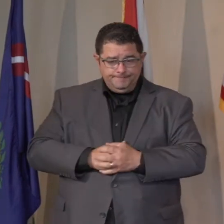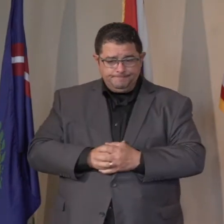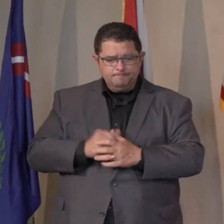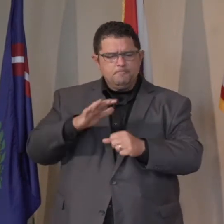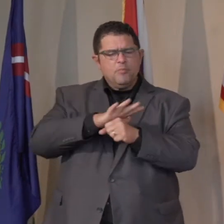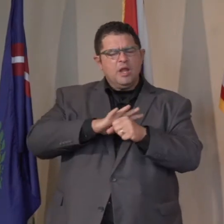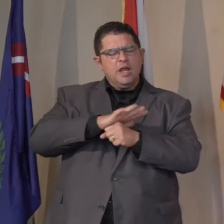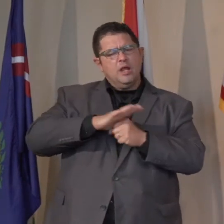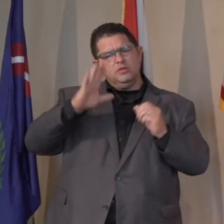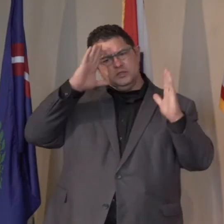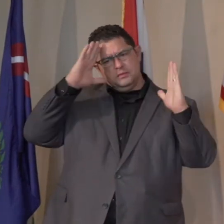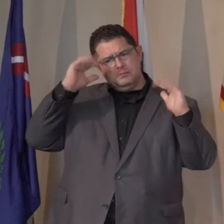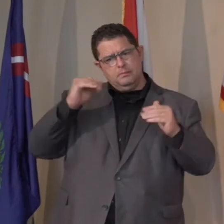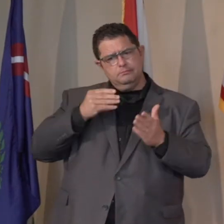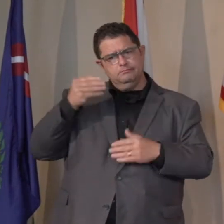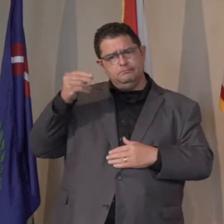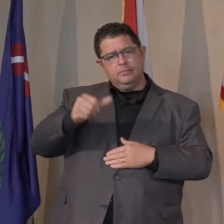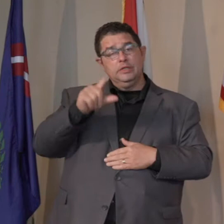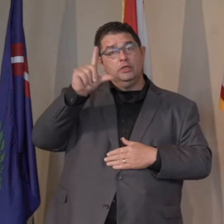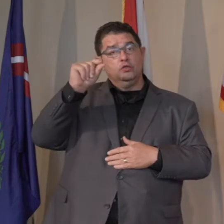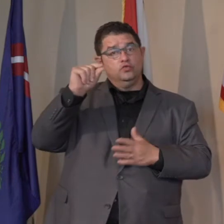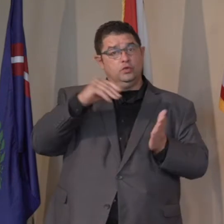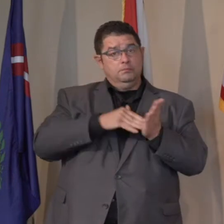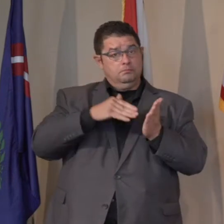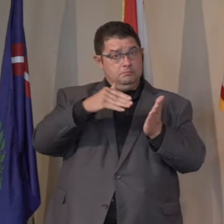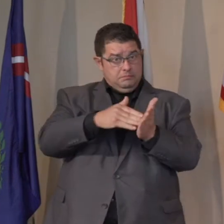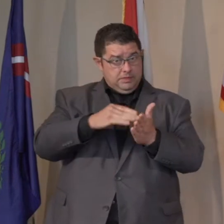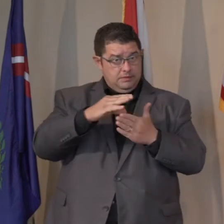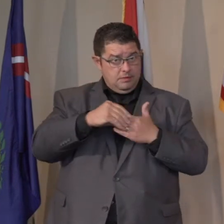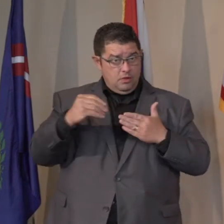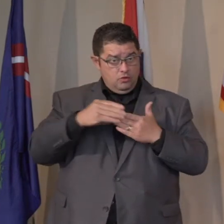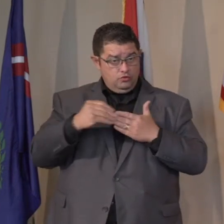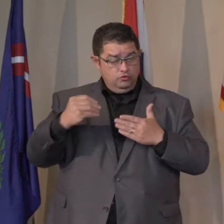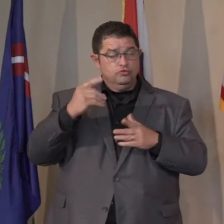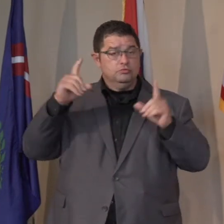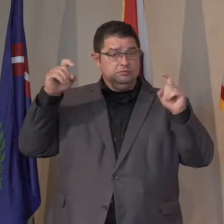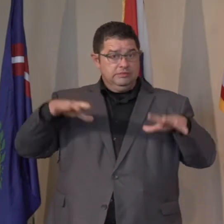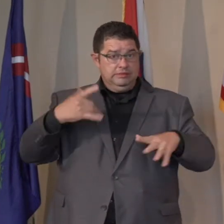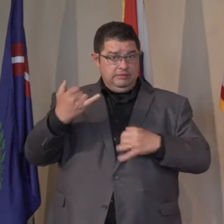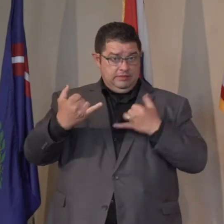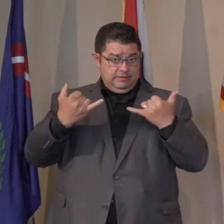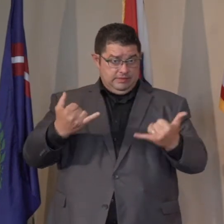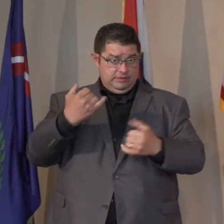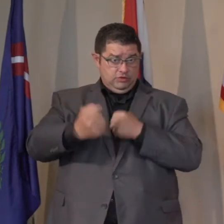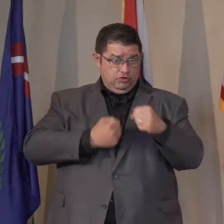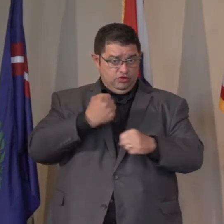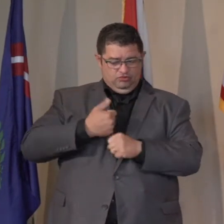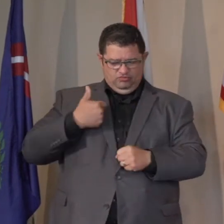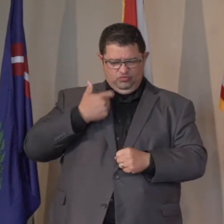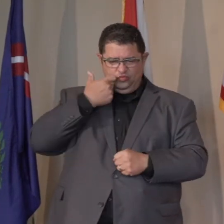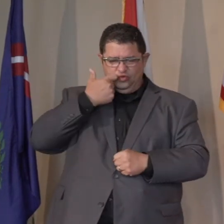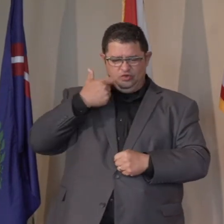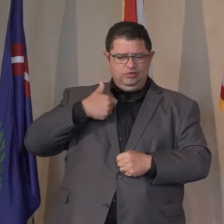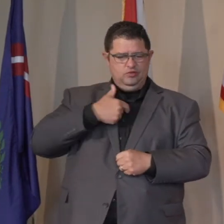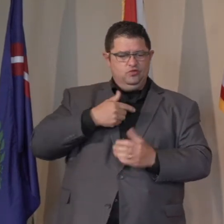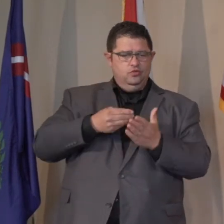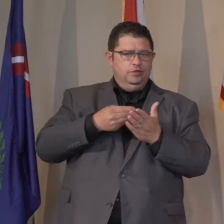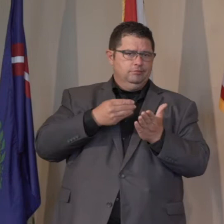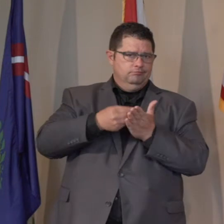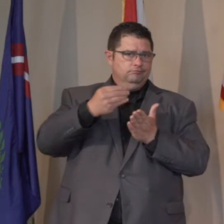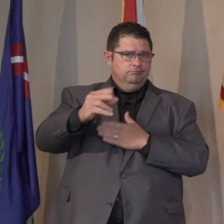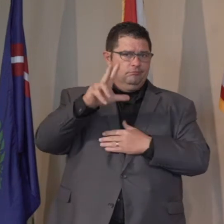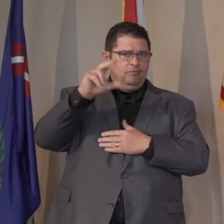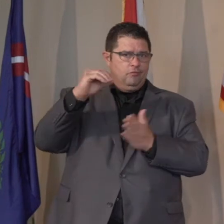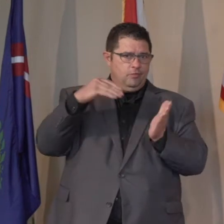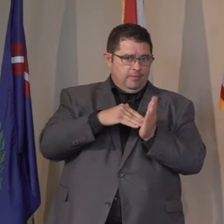million this year on testing. We recently purchased 30,000 saliva tests, and we began administering those